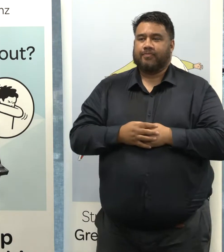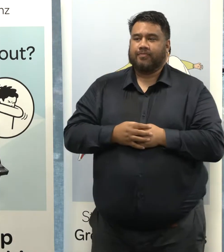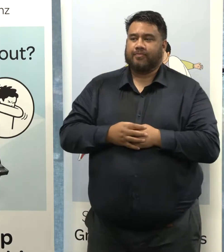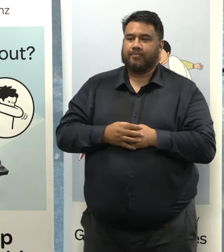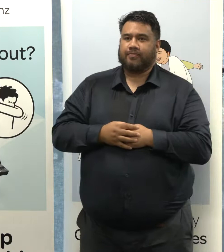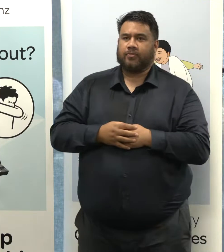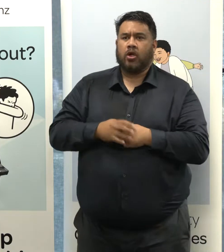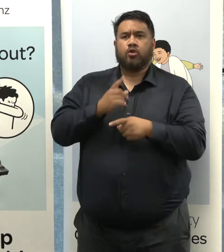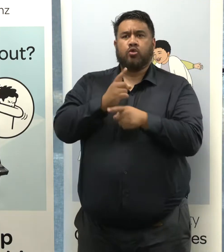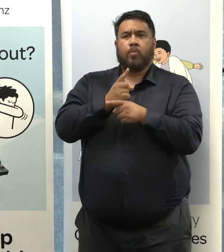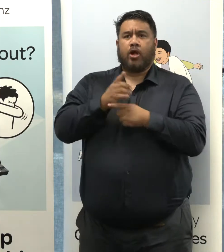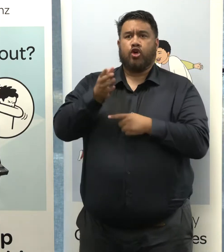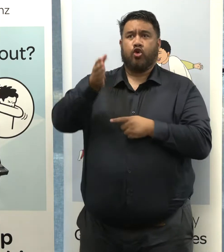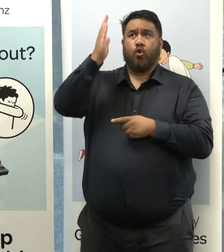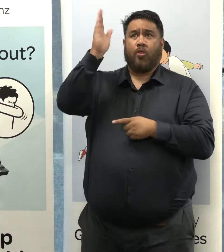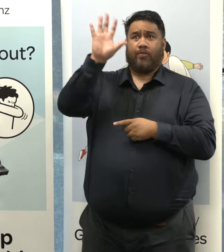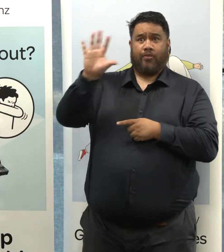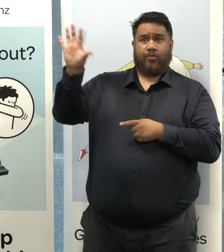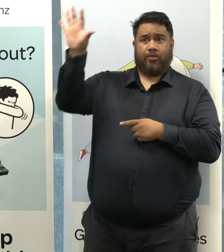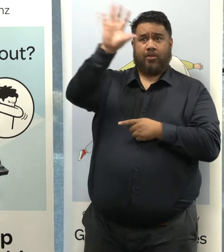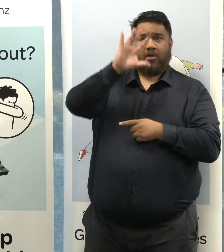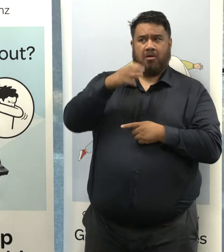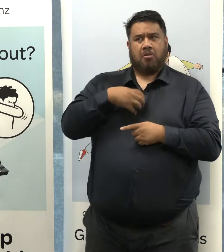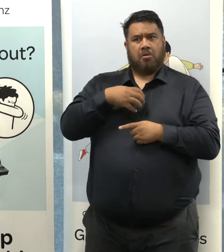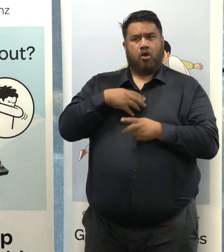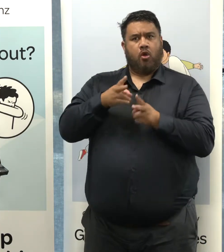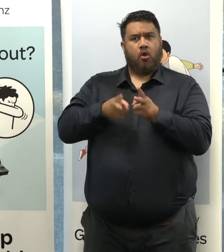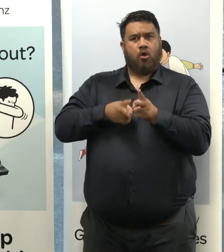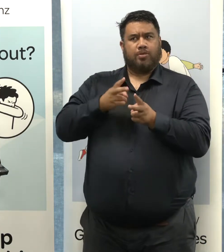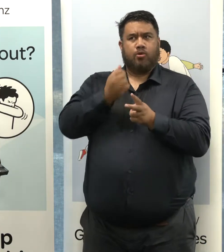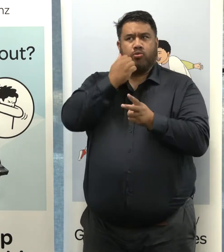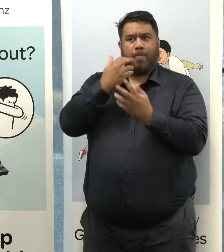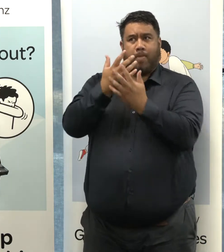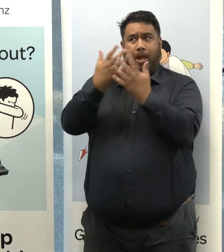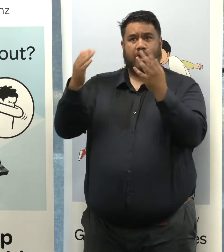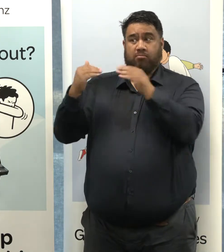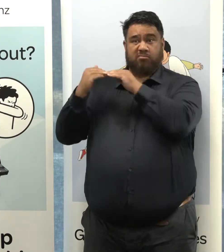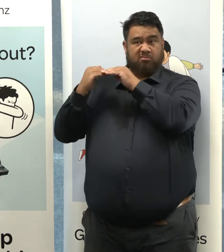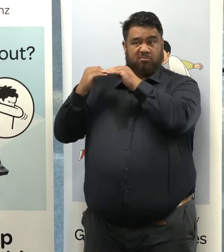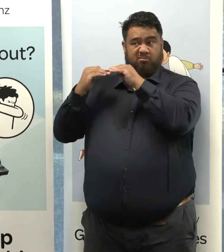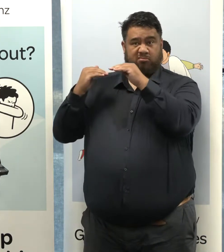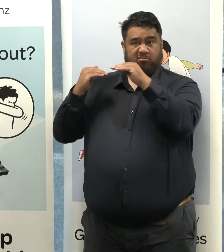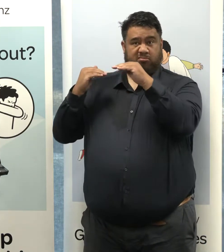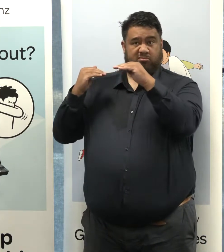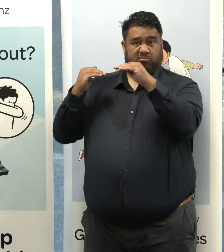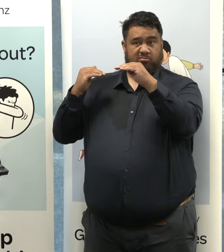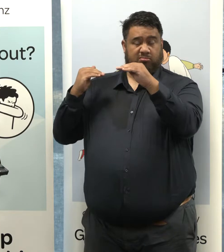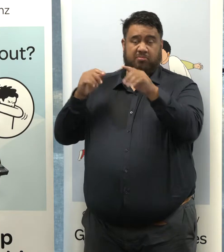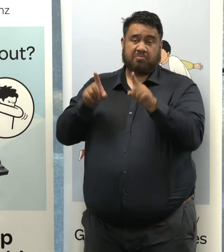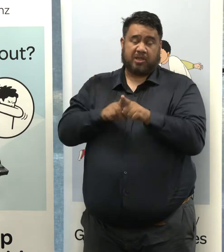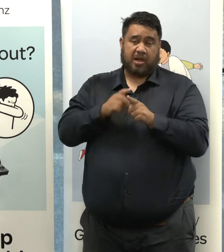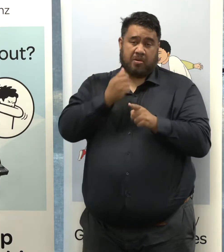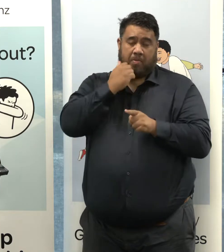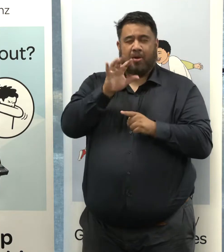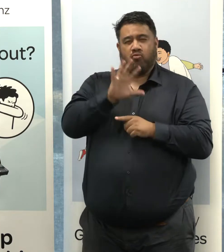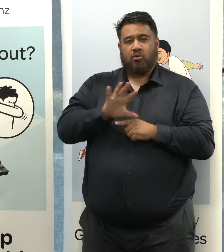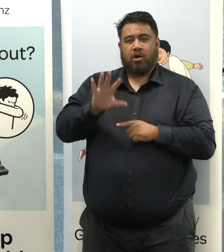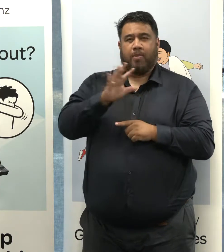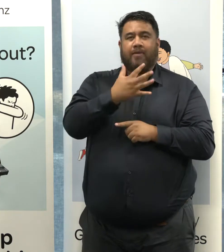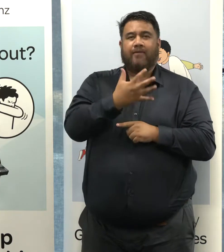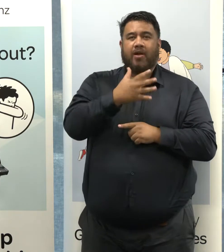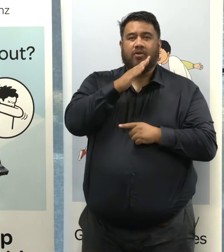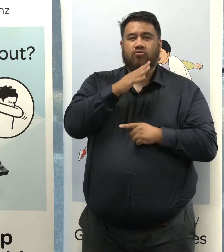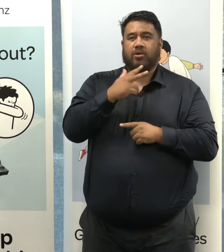Today in the northern region, we're seeing a similar number of hospitalisations as we've seen in the last couple of days, at